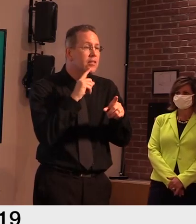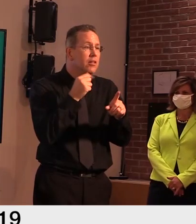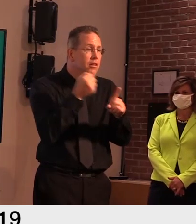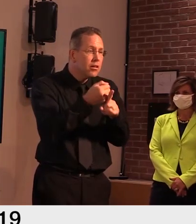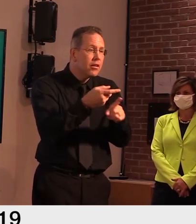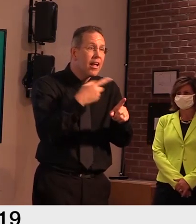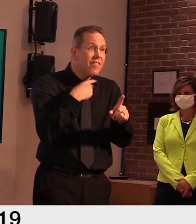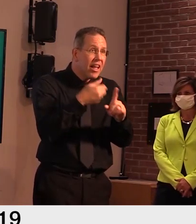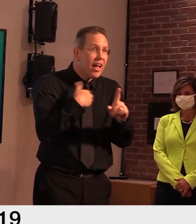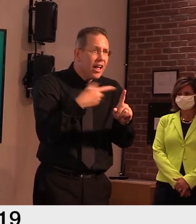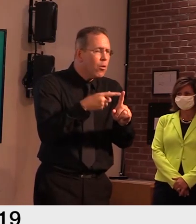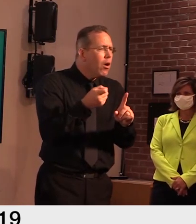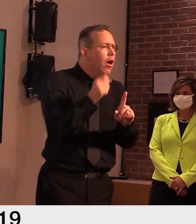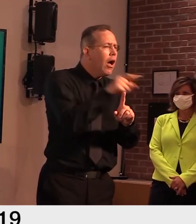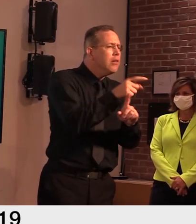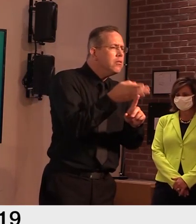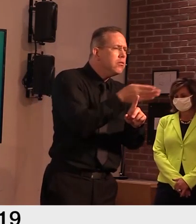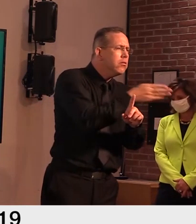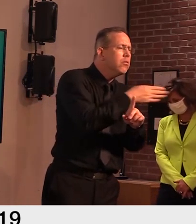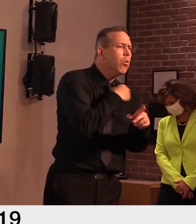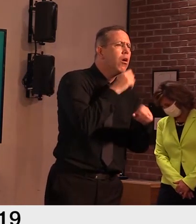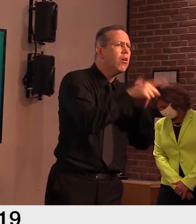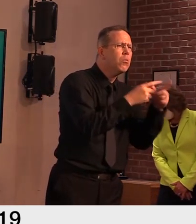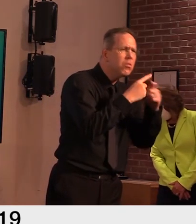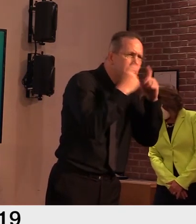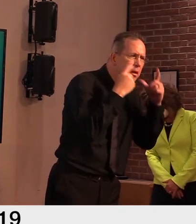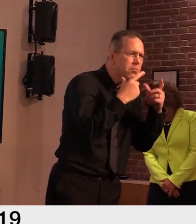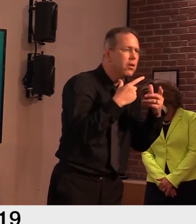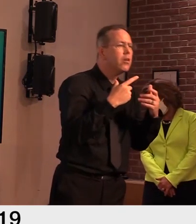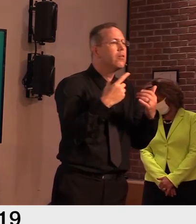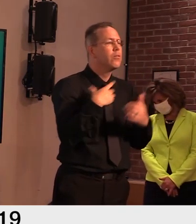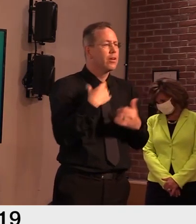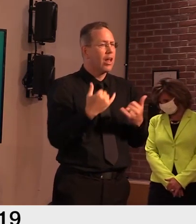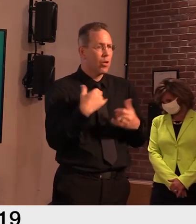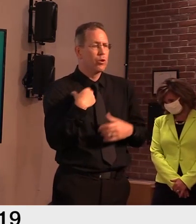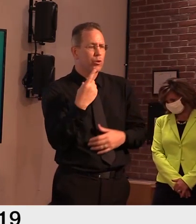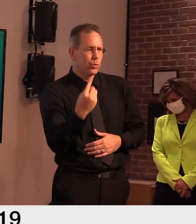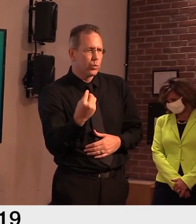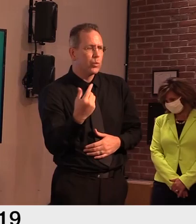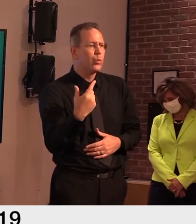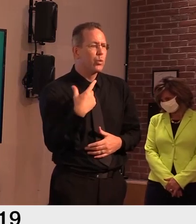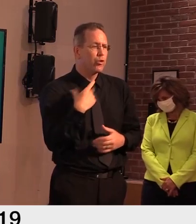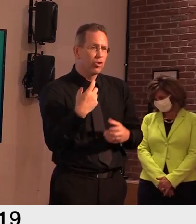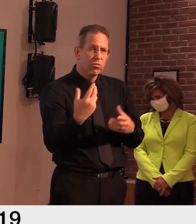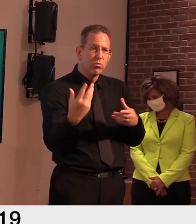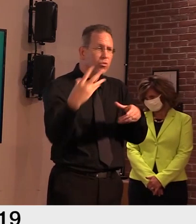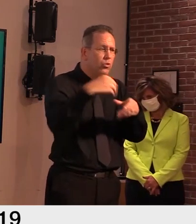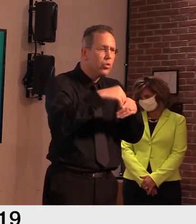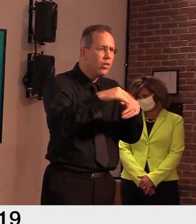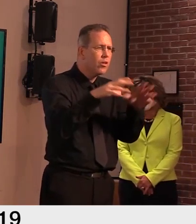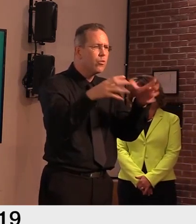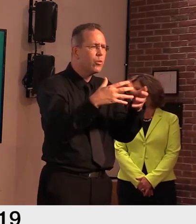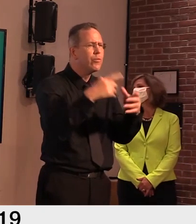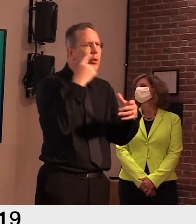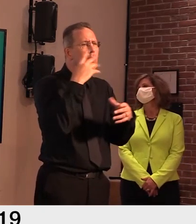tracing process, but it's not a core question, you know, at the time you get tested by any means.